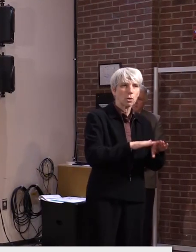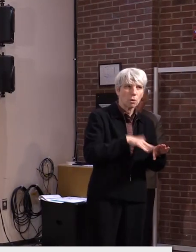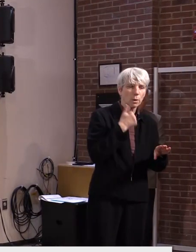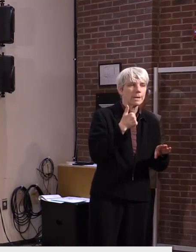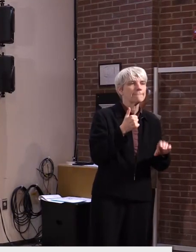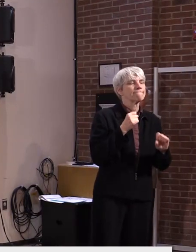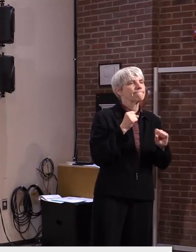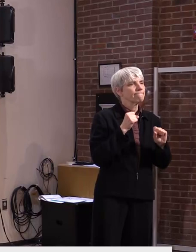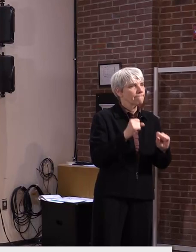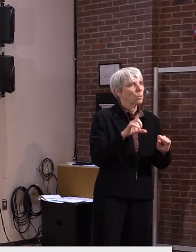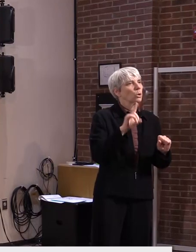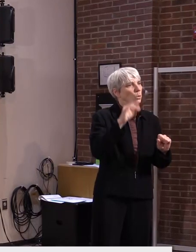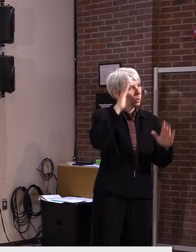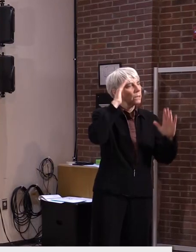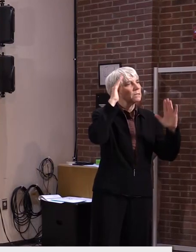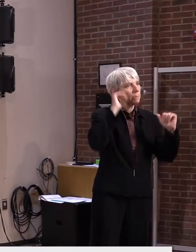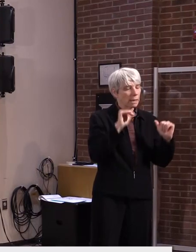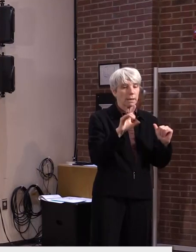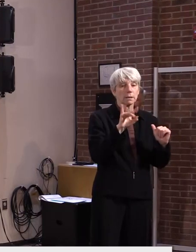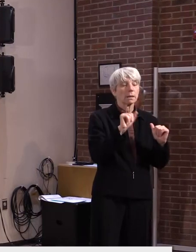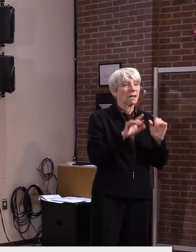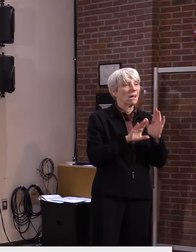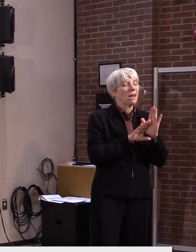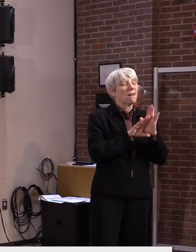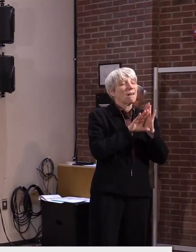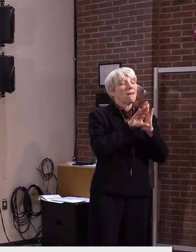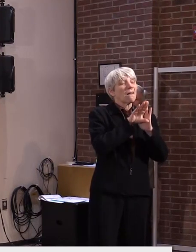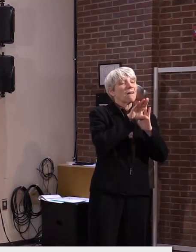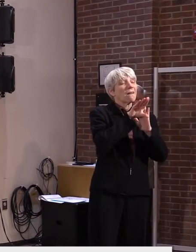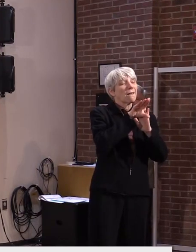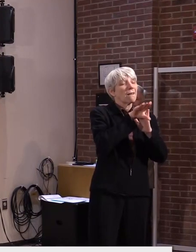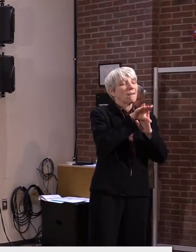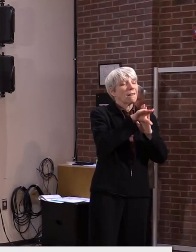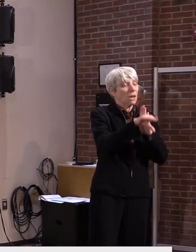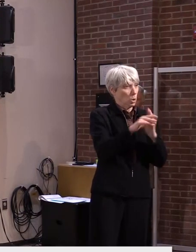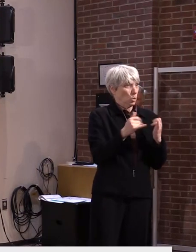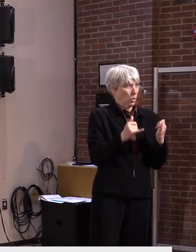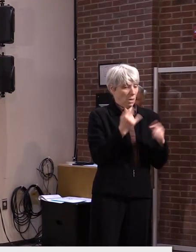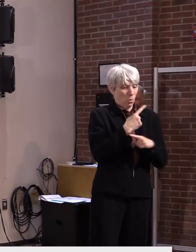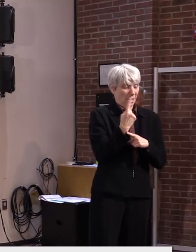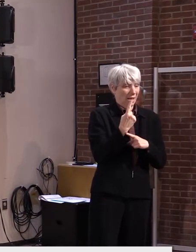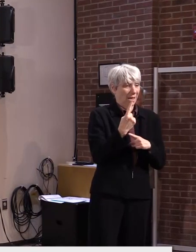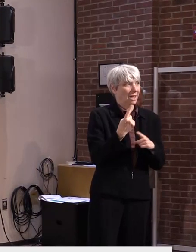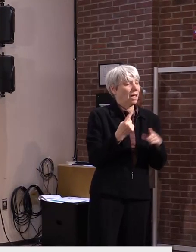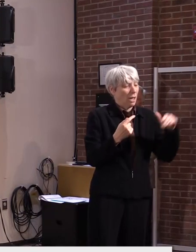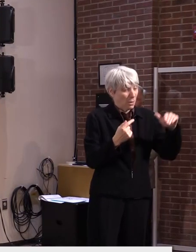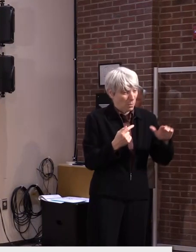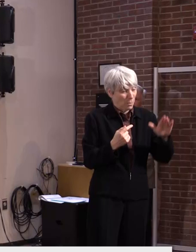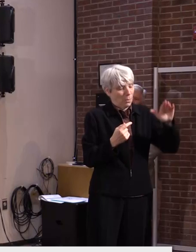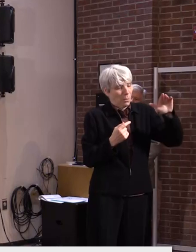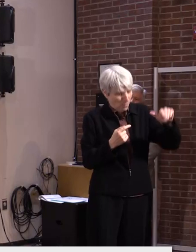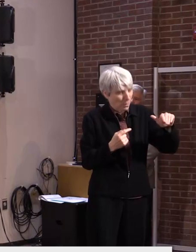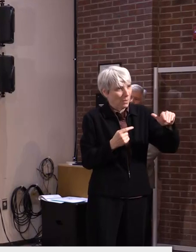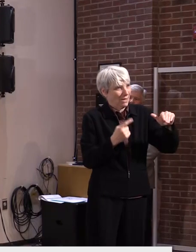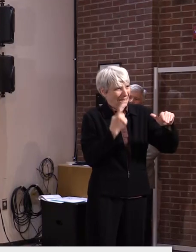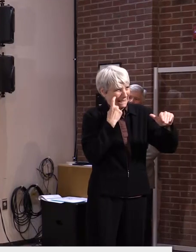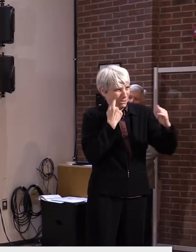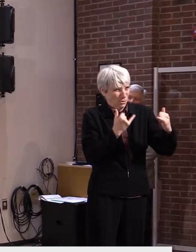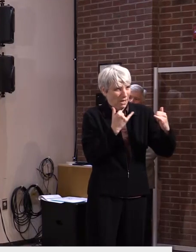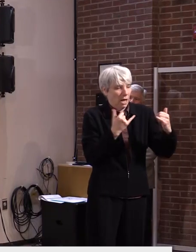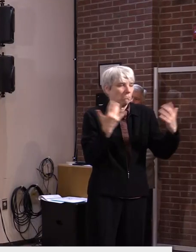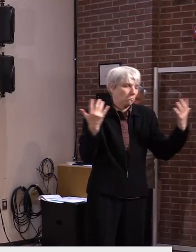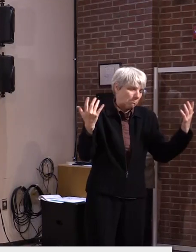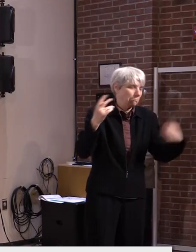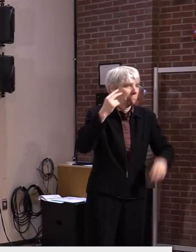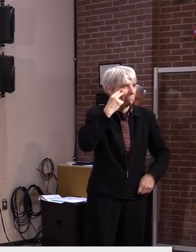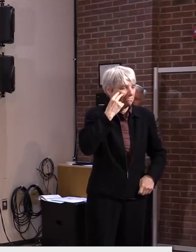again. And again, we saw a bit of a drop today, but one day does not make a trend. So we have to look